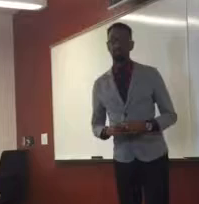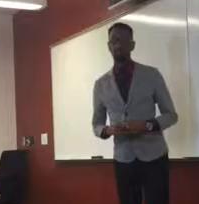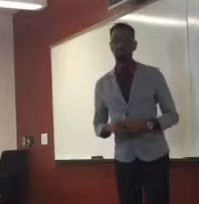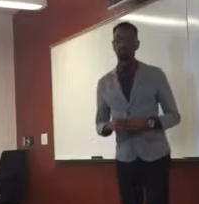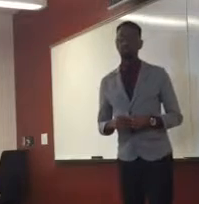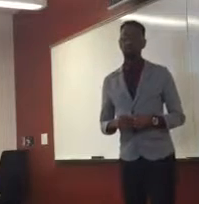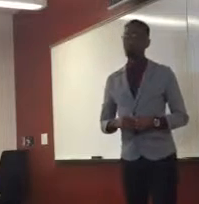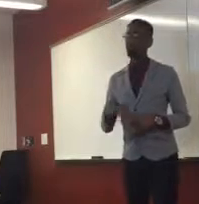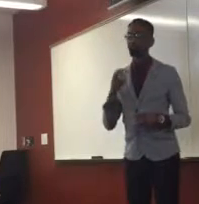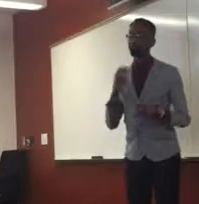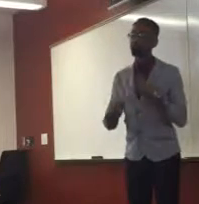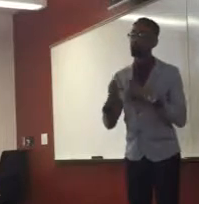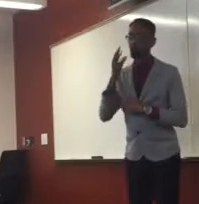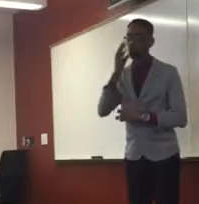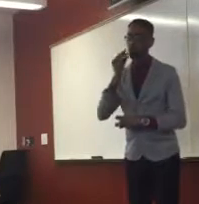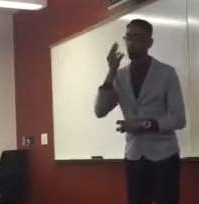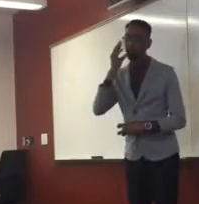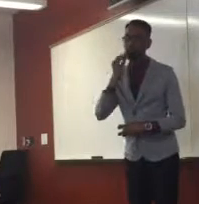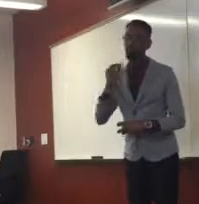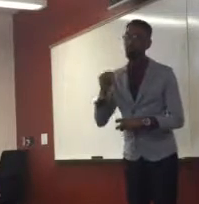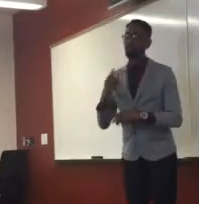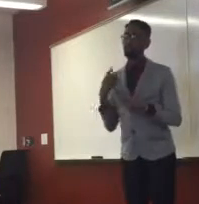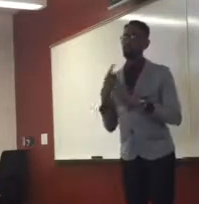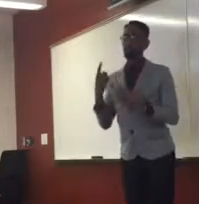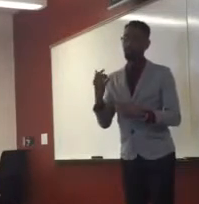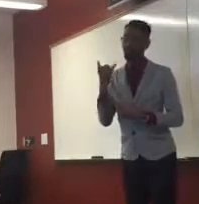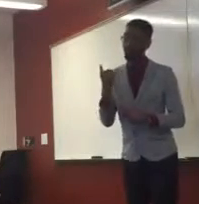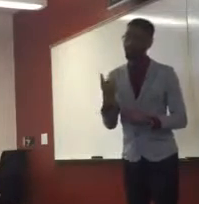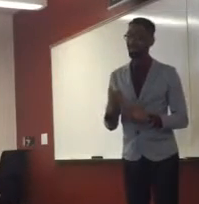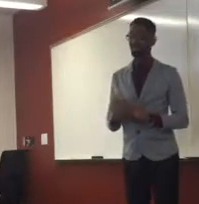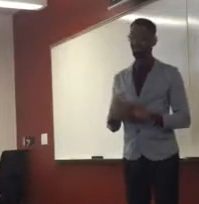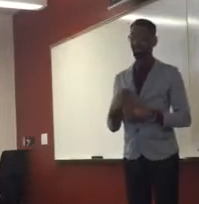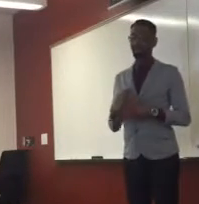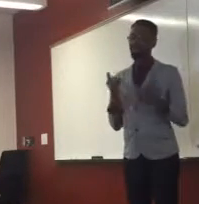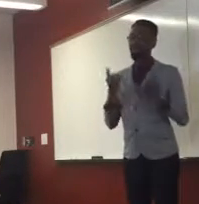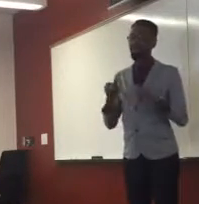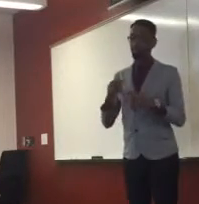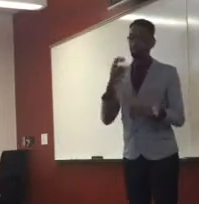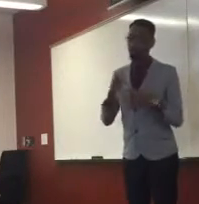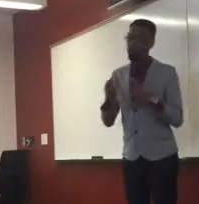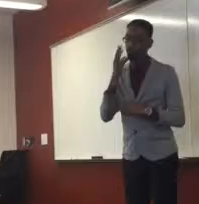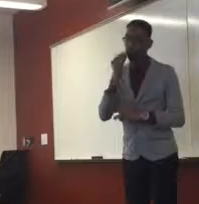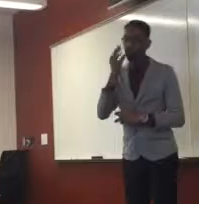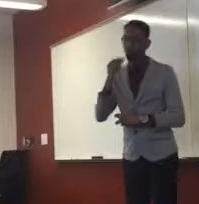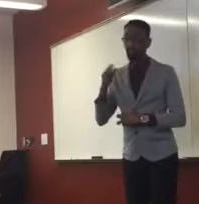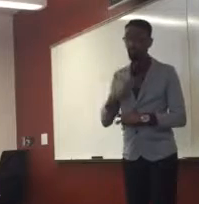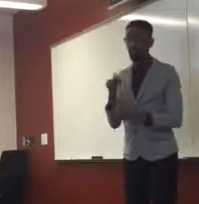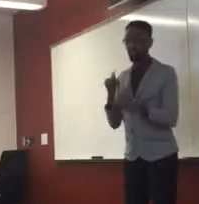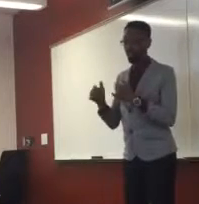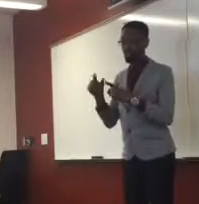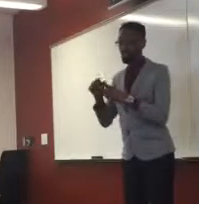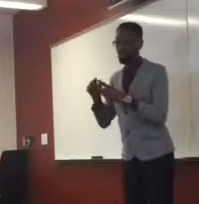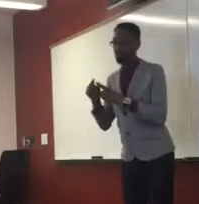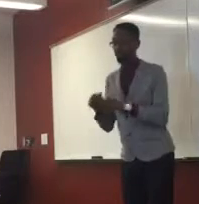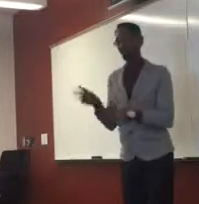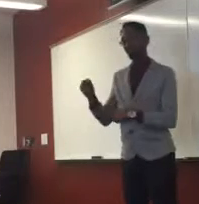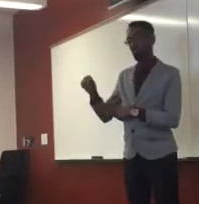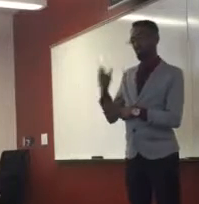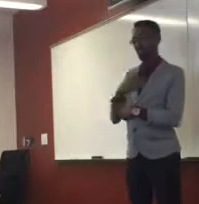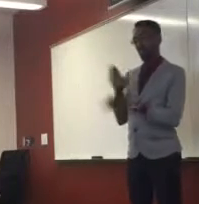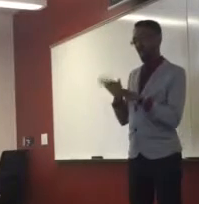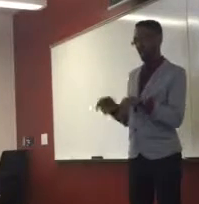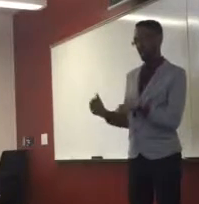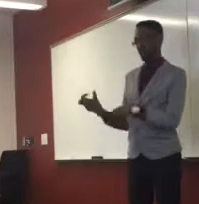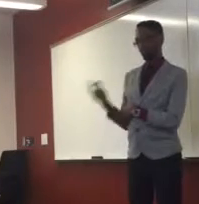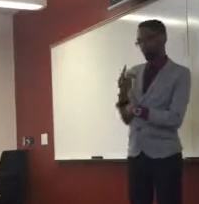tough. It was very tough. It still is today, because my last words to her was, no, you can't come over.